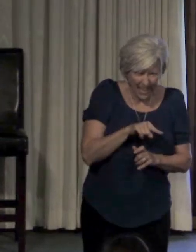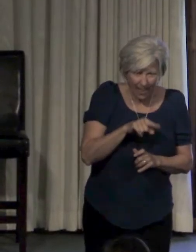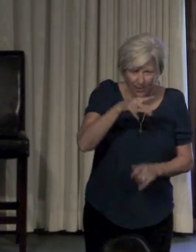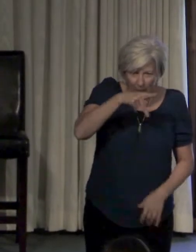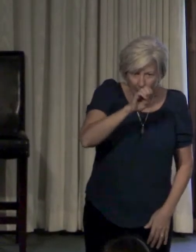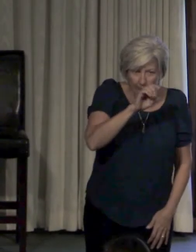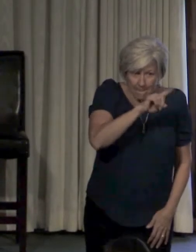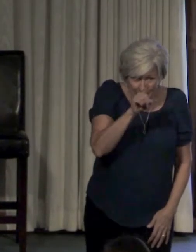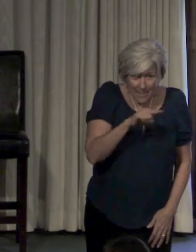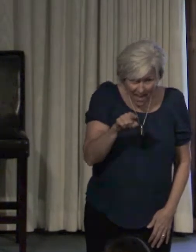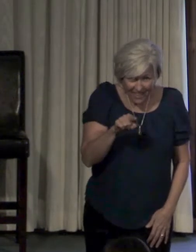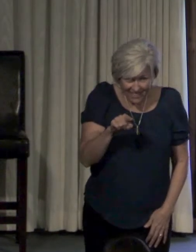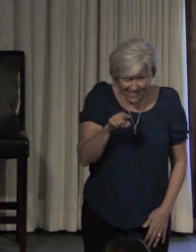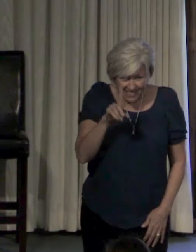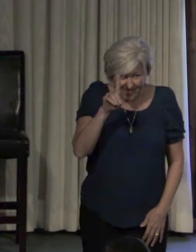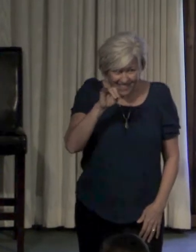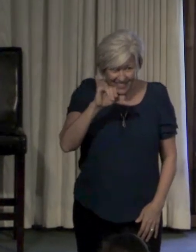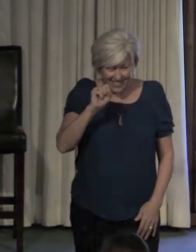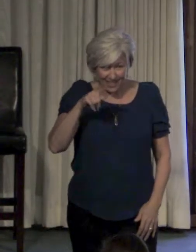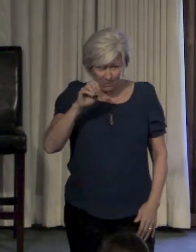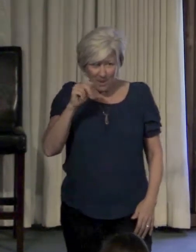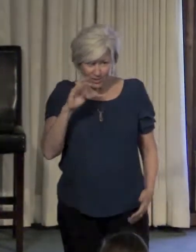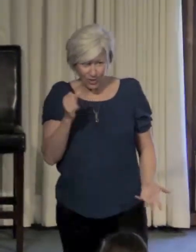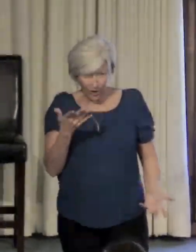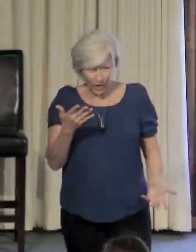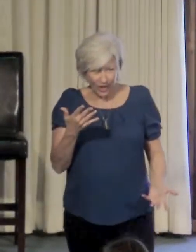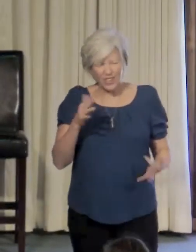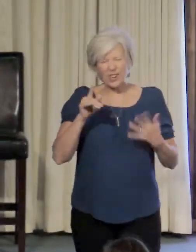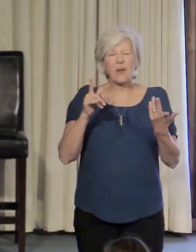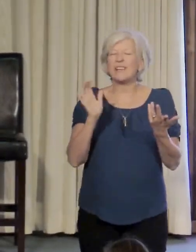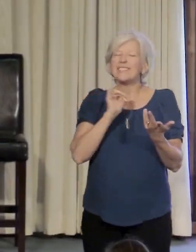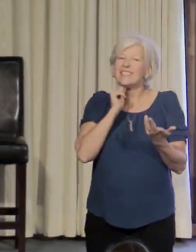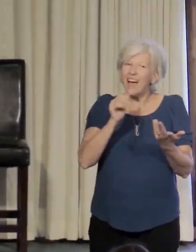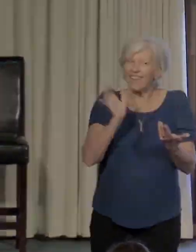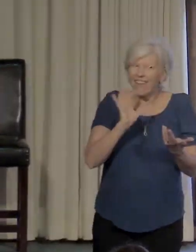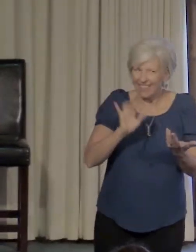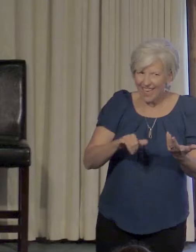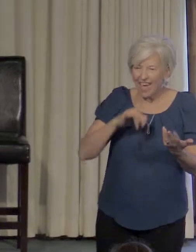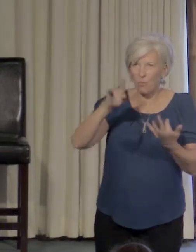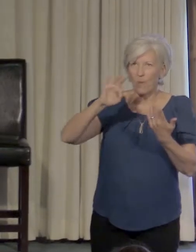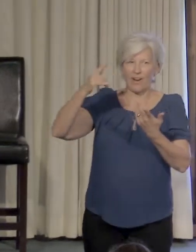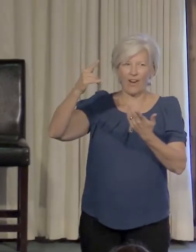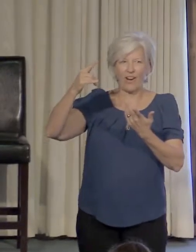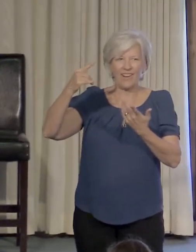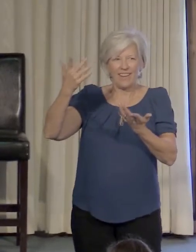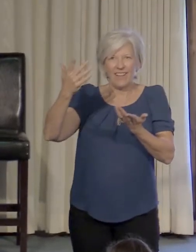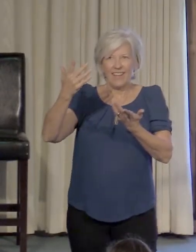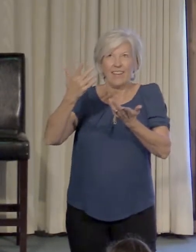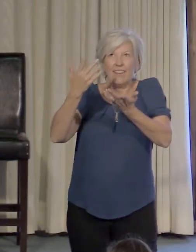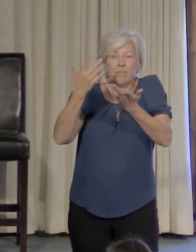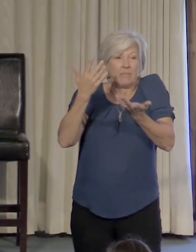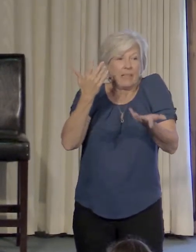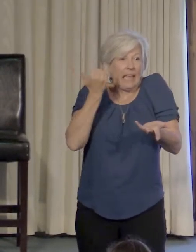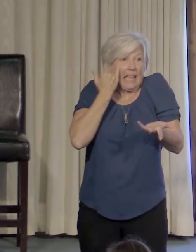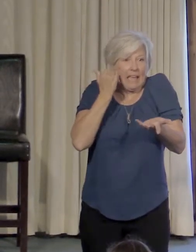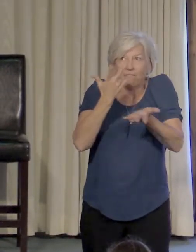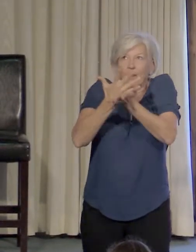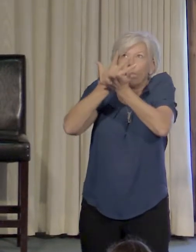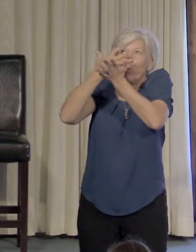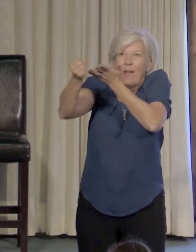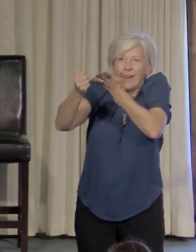down into our poor little lives and, ooh, we can be joyful now for a while. Until we run out of Pez and we need some more joy,